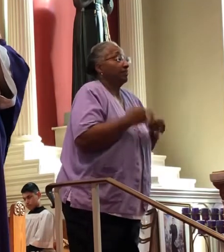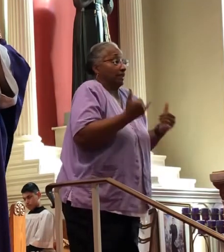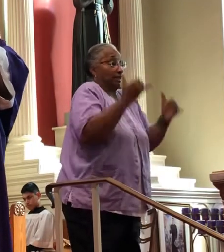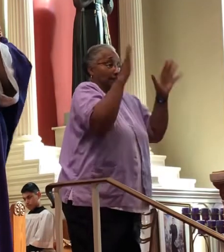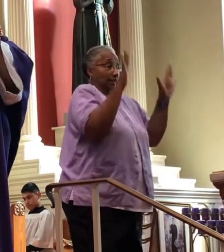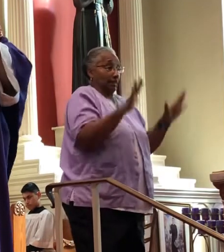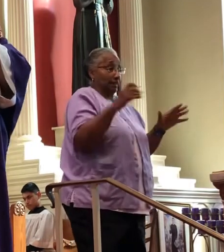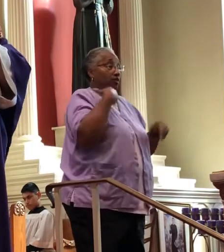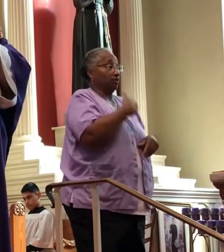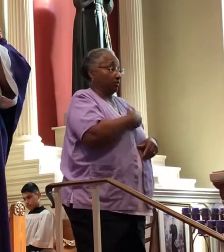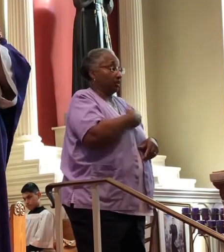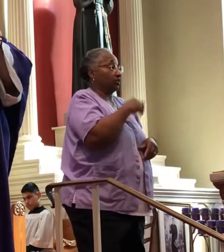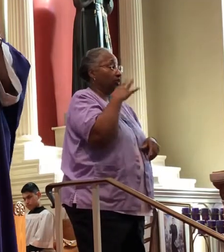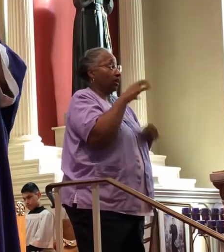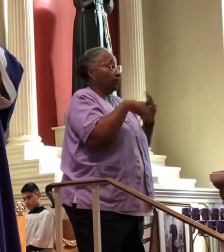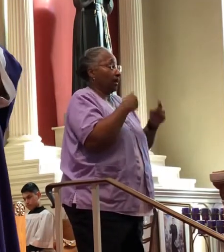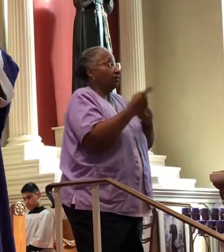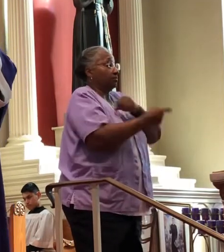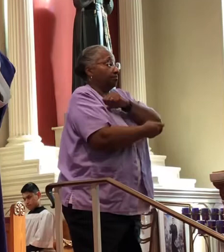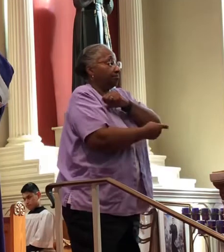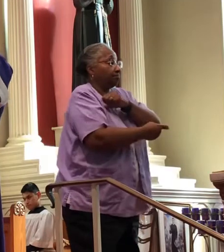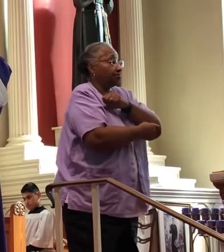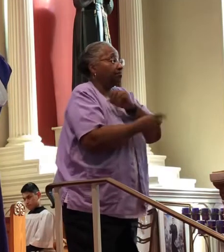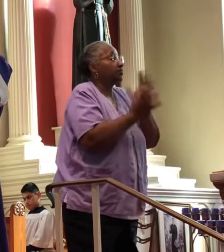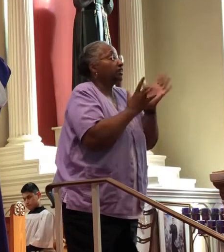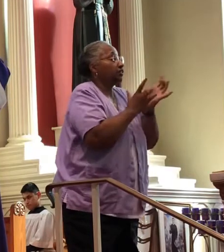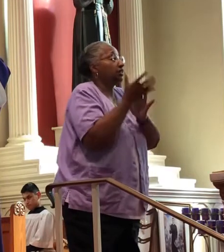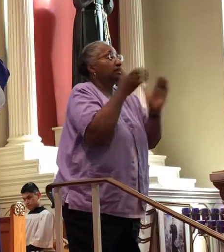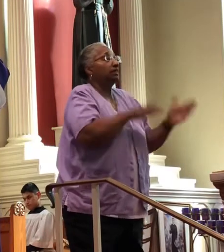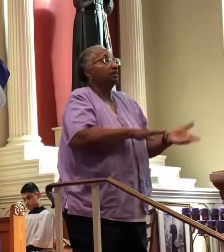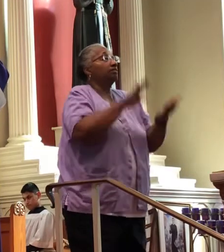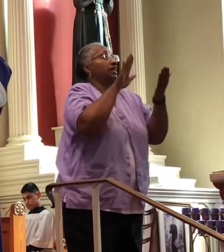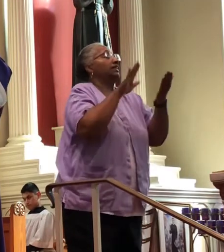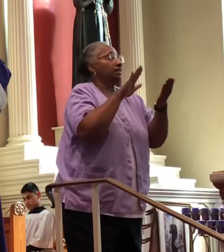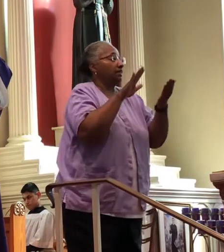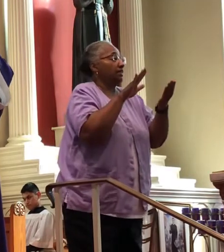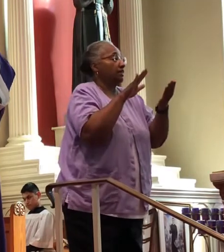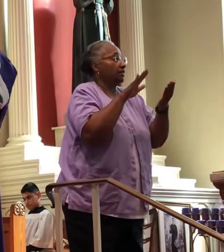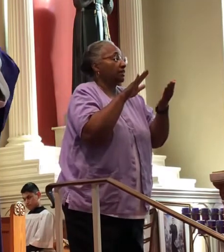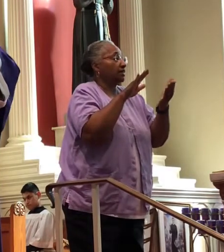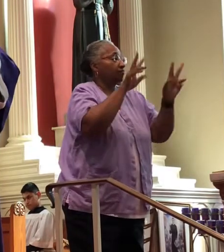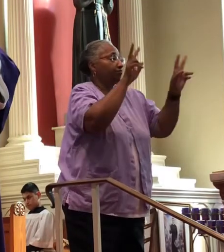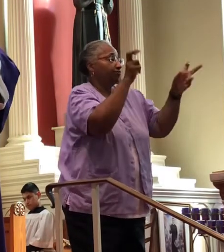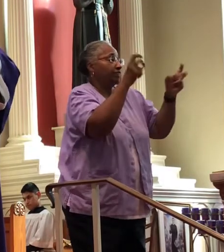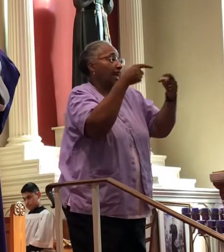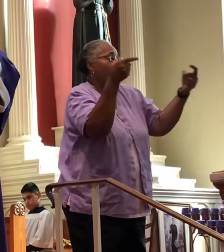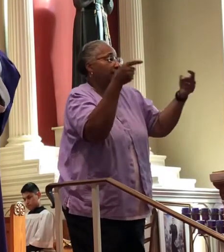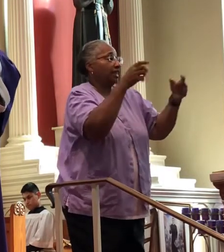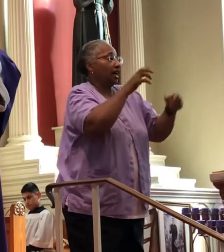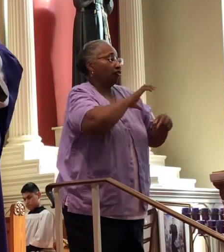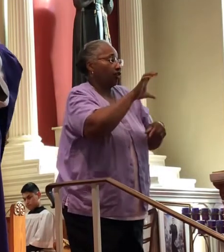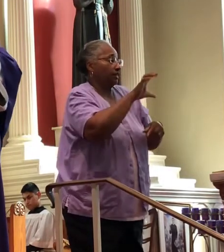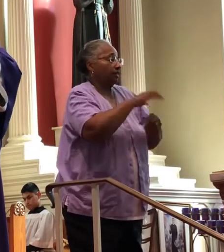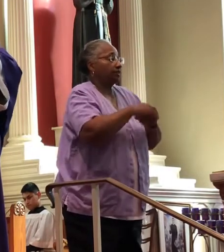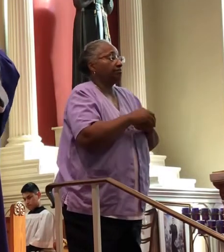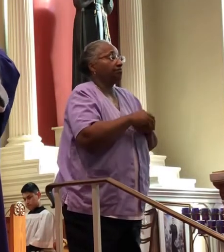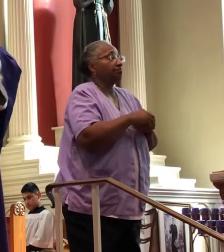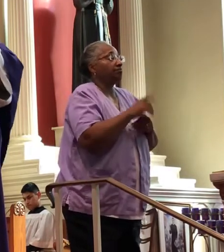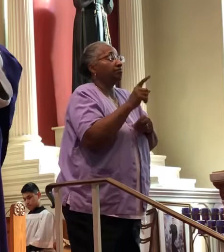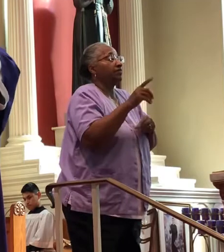is facing the Antichrist in the desert, and they're going at it. And he's giving the basic temptations, you know, the